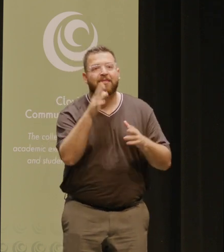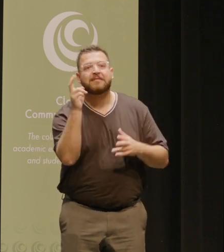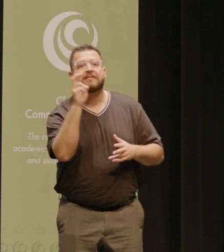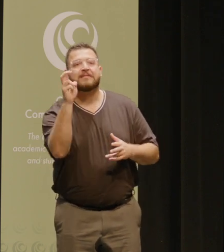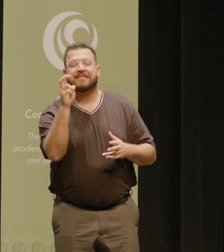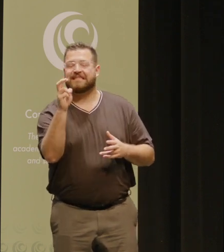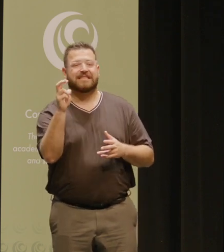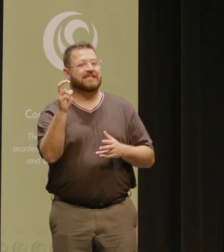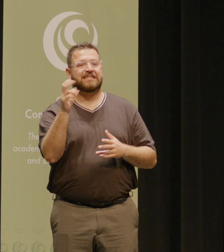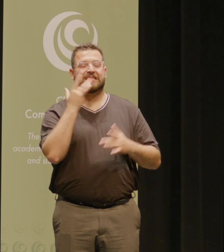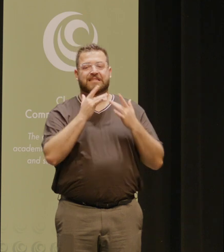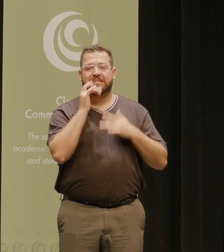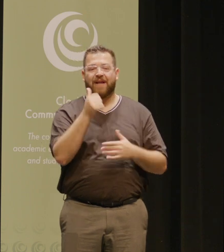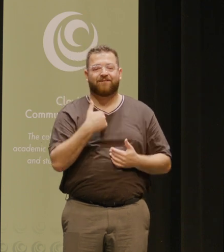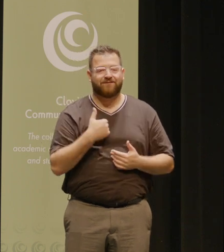country.